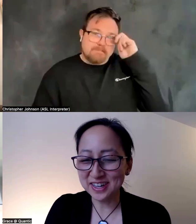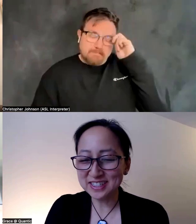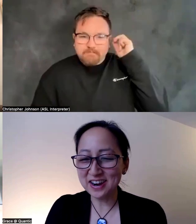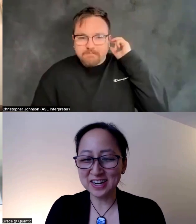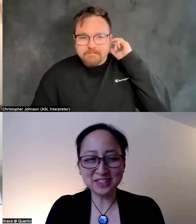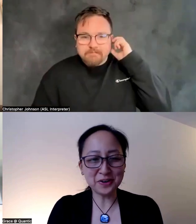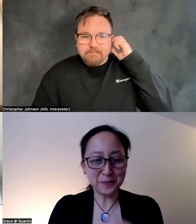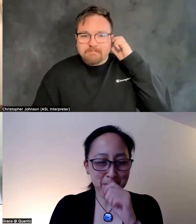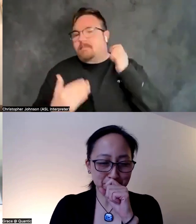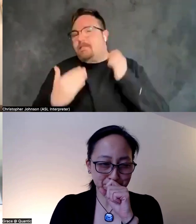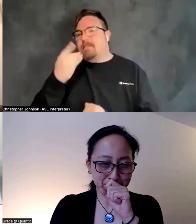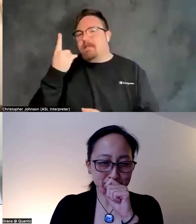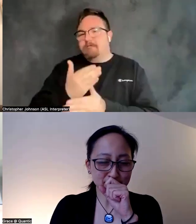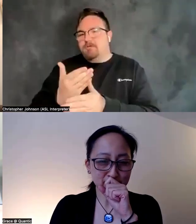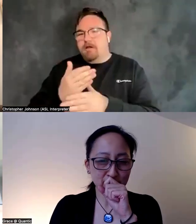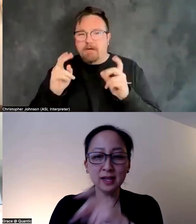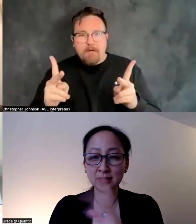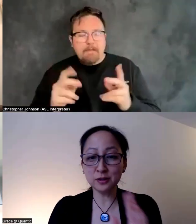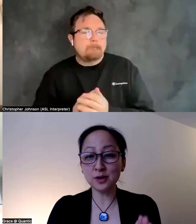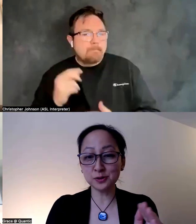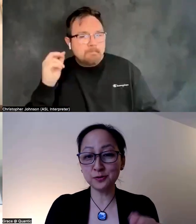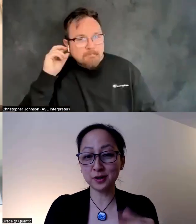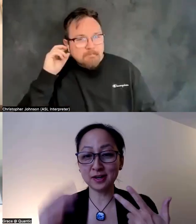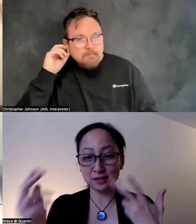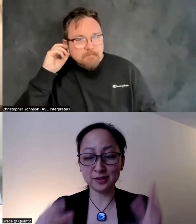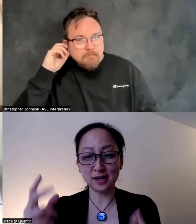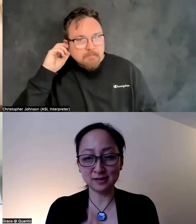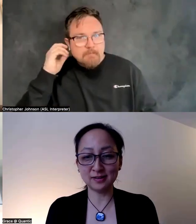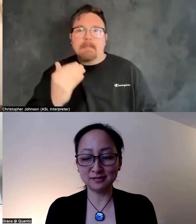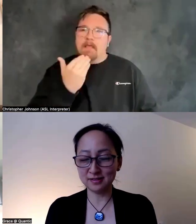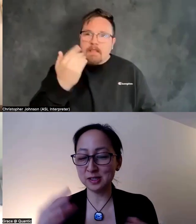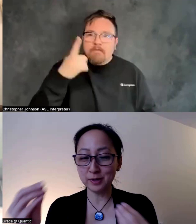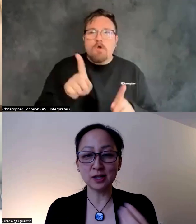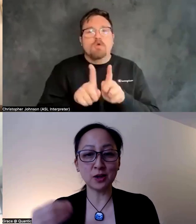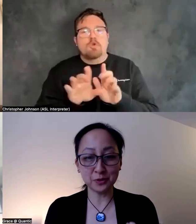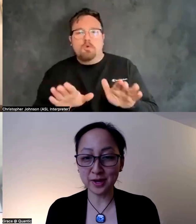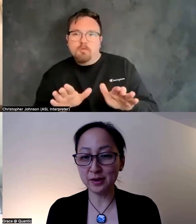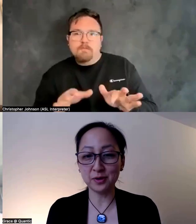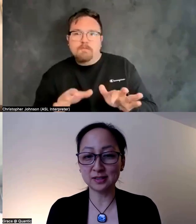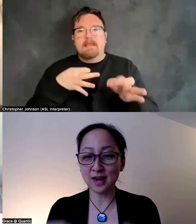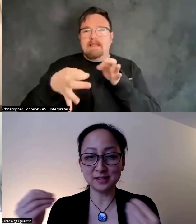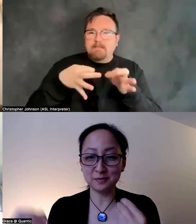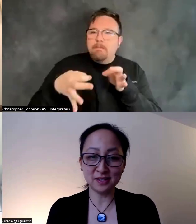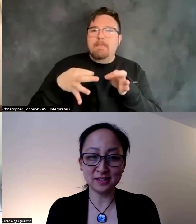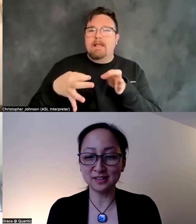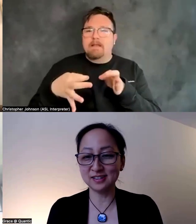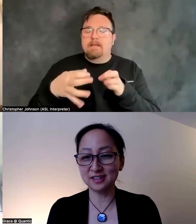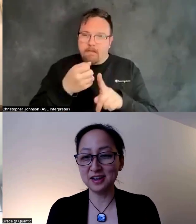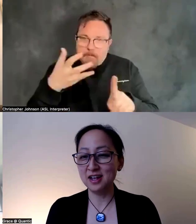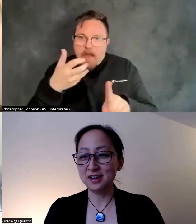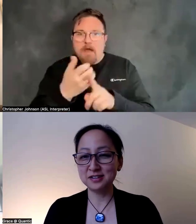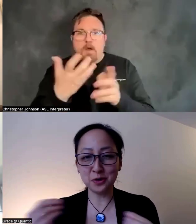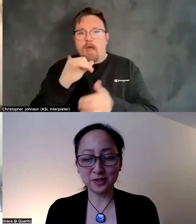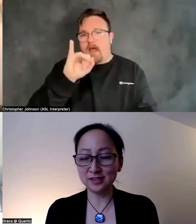Thanks so much. All right. So, and thank you also for kind of explaining along the way what ICP is